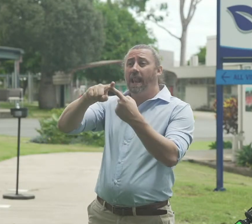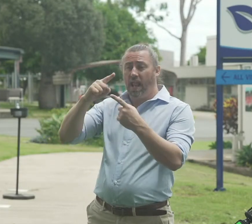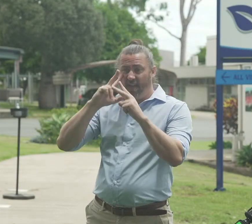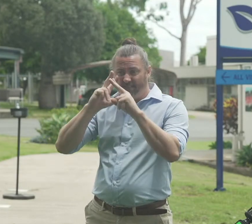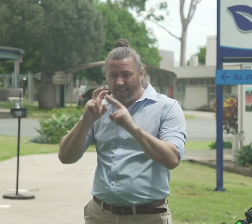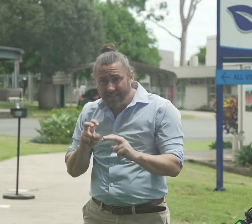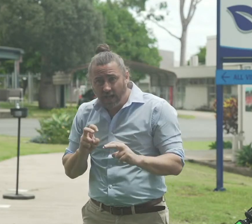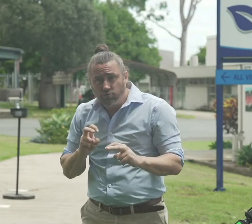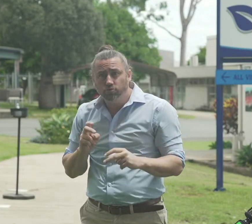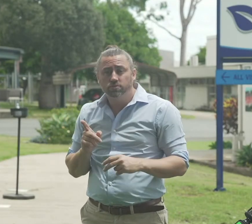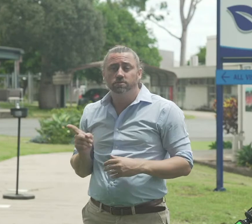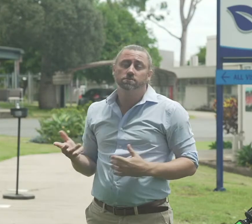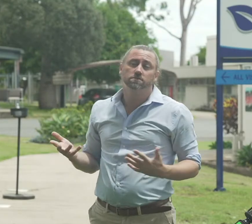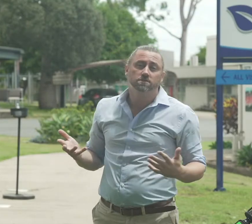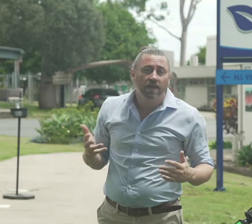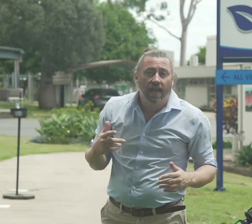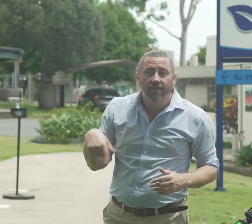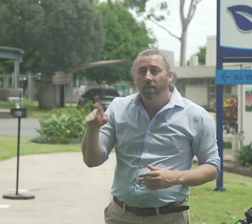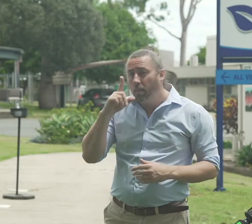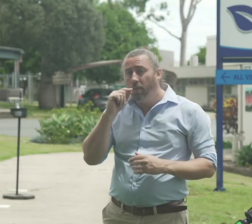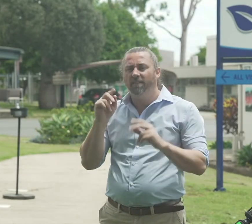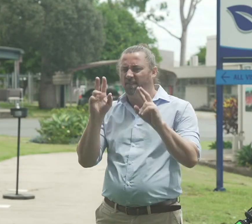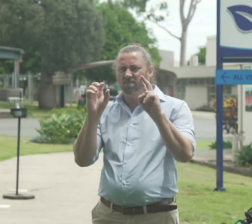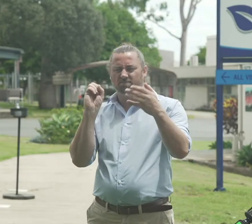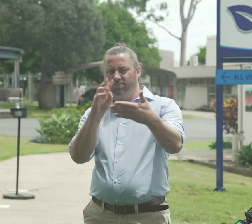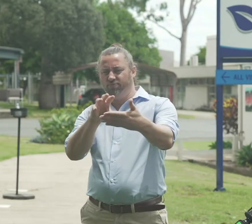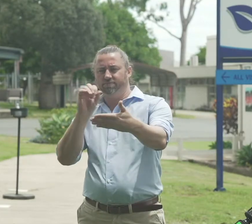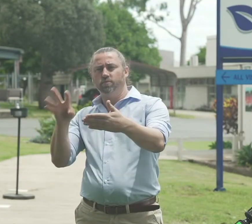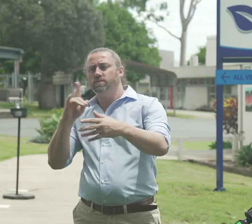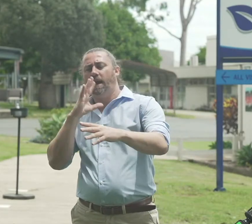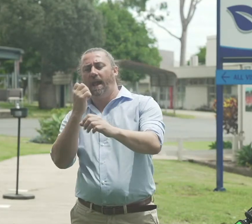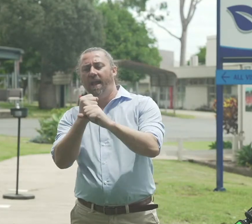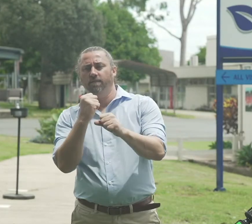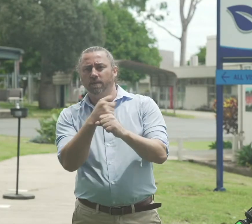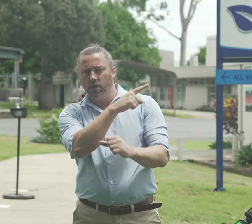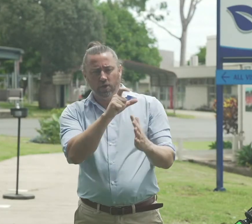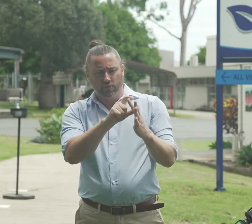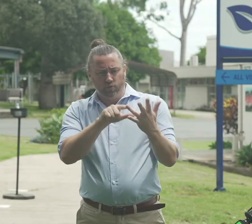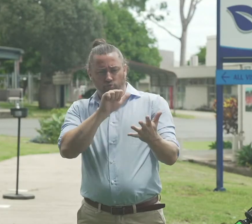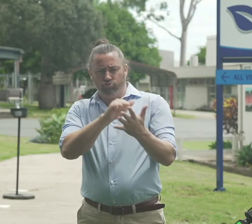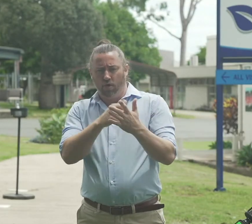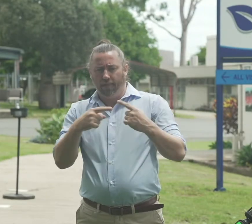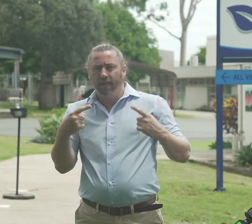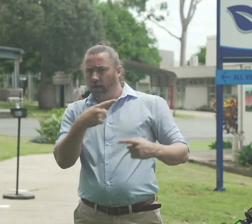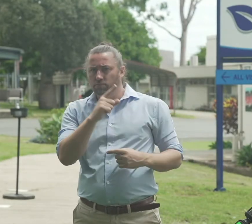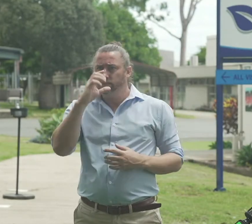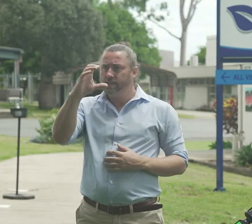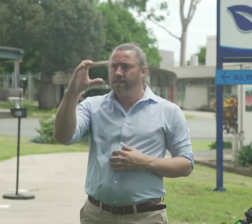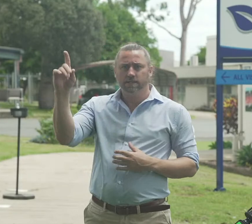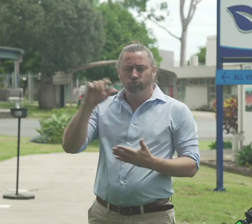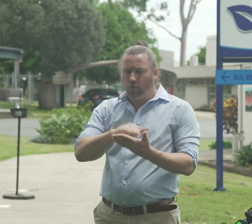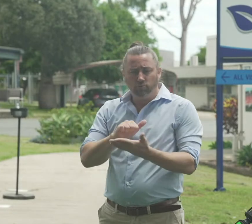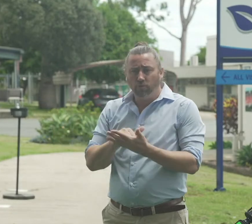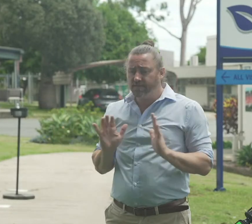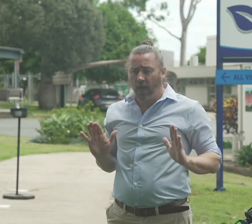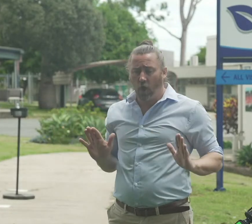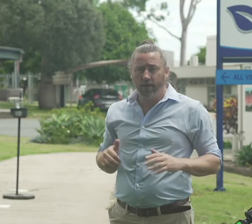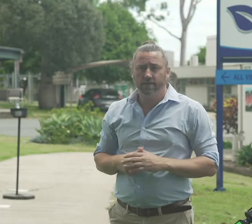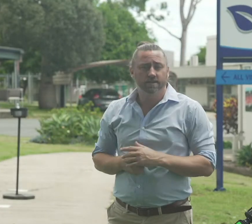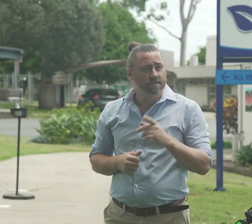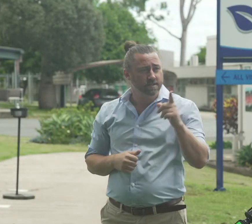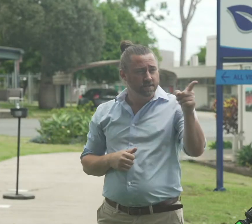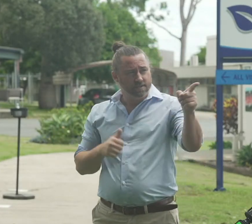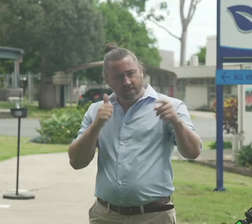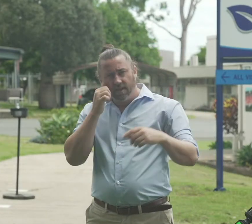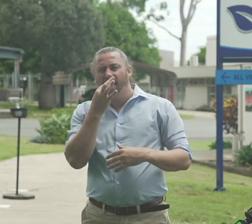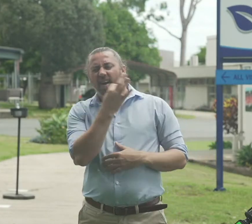those anonymous remarks quoted today said that the government was doing the right thing, handling them through the due process. And I know you've been asked this